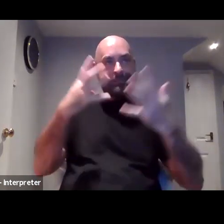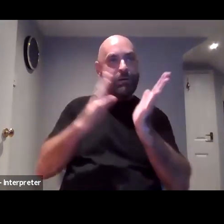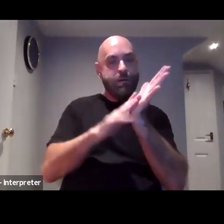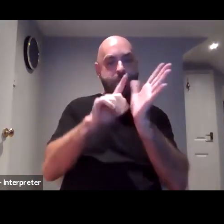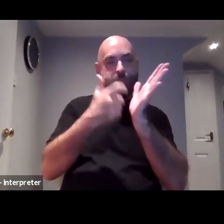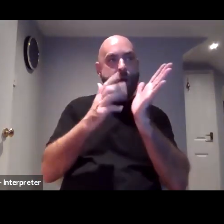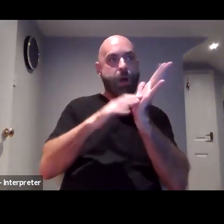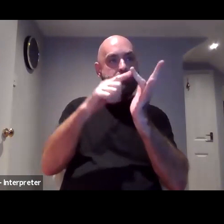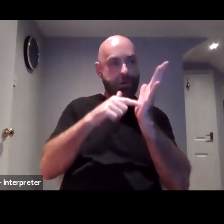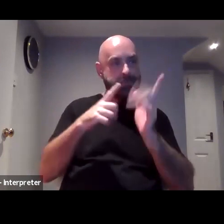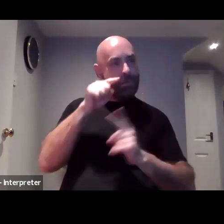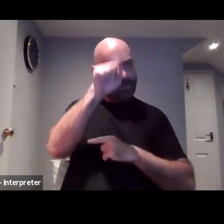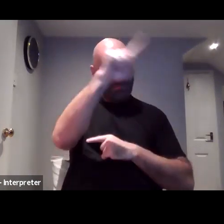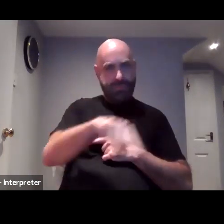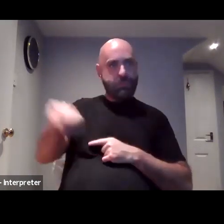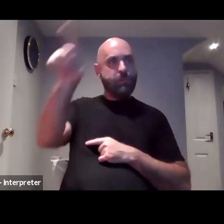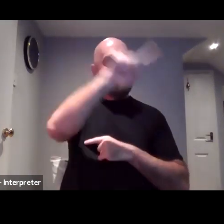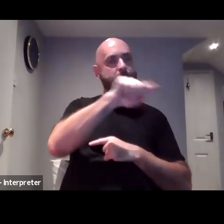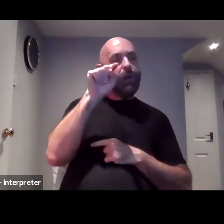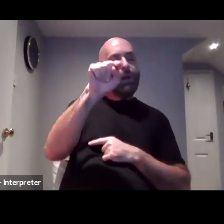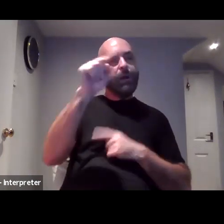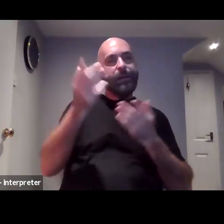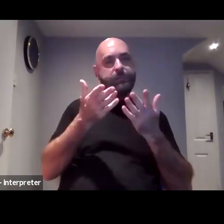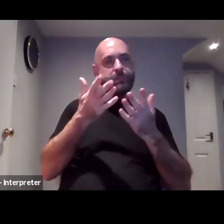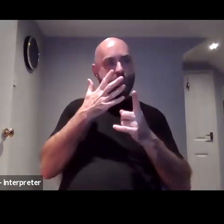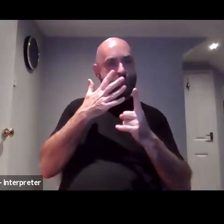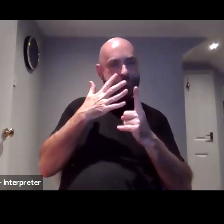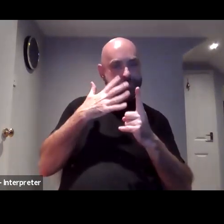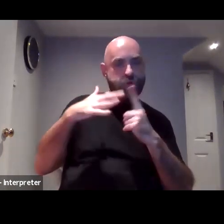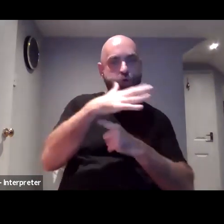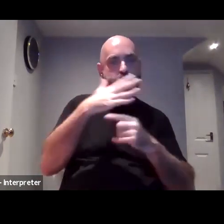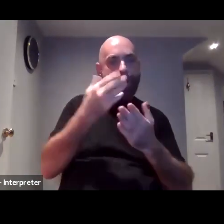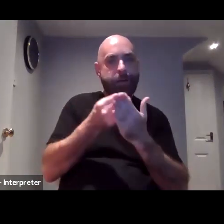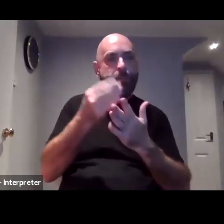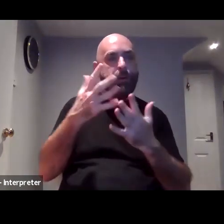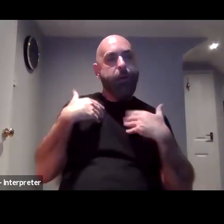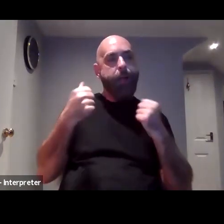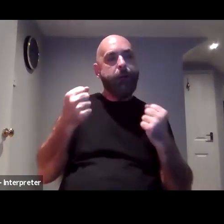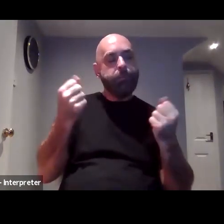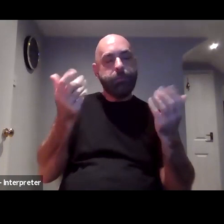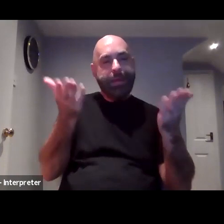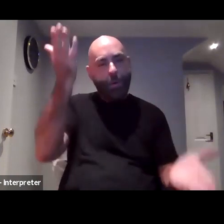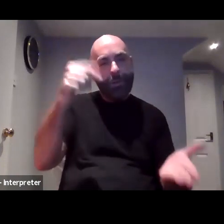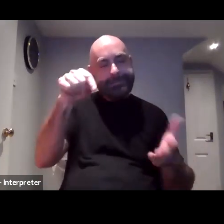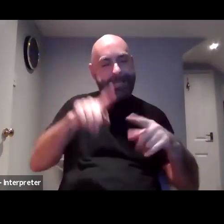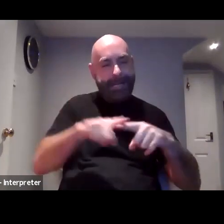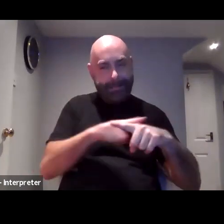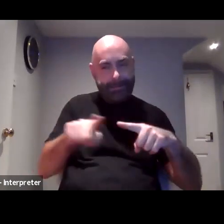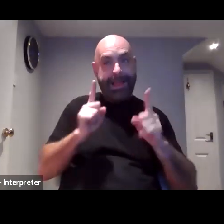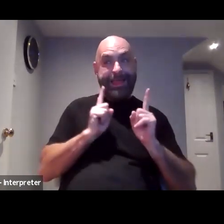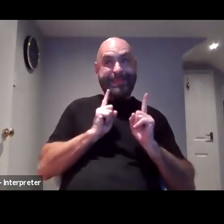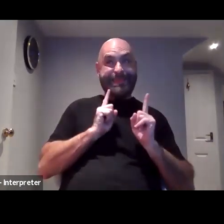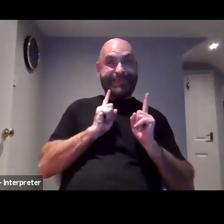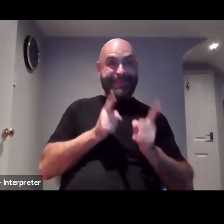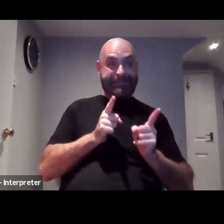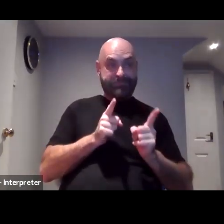Pandemic, Socioeconomic and Health Inequalities in England. Just to give you the context, as you heard